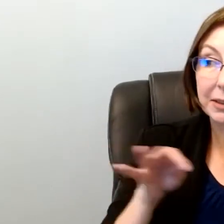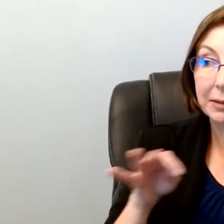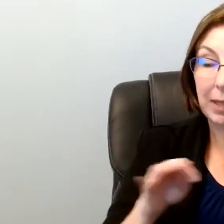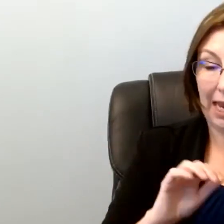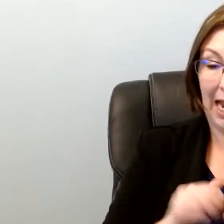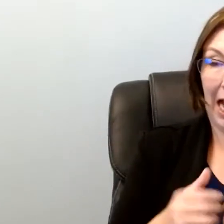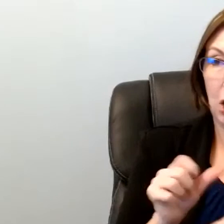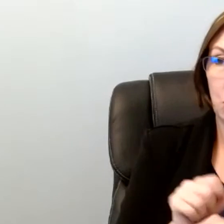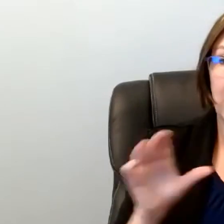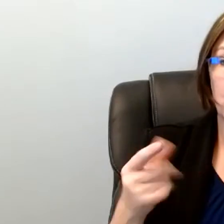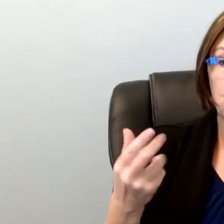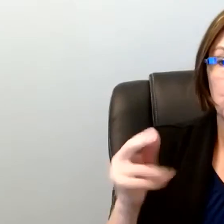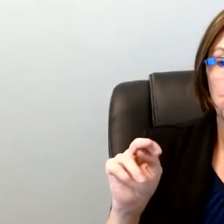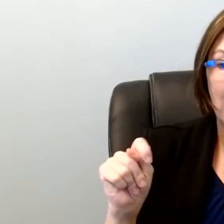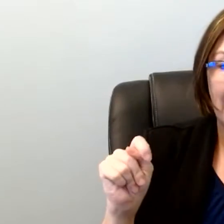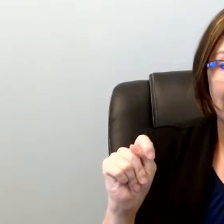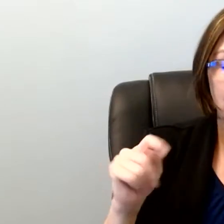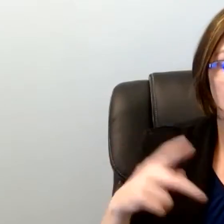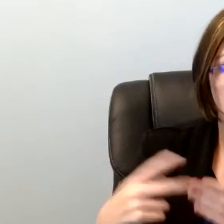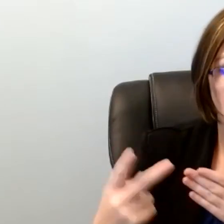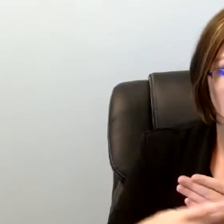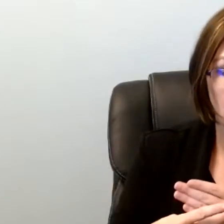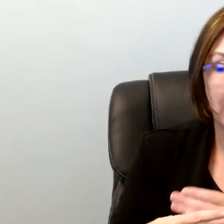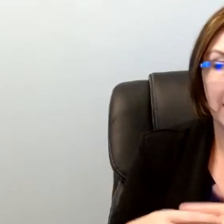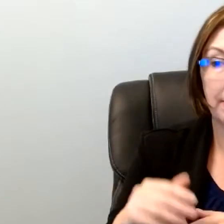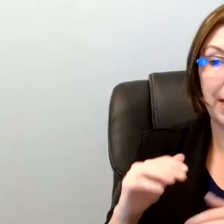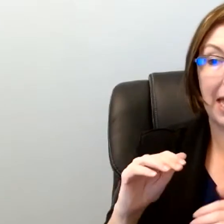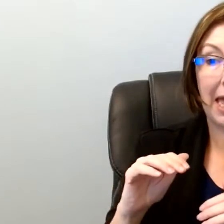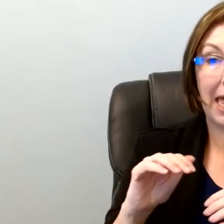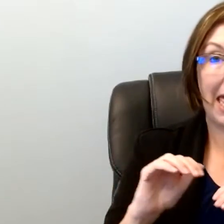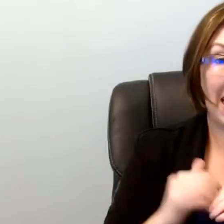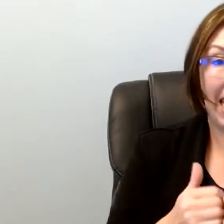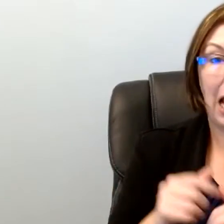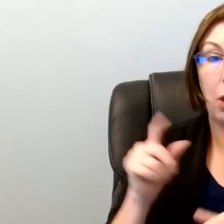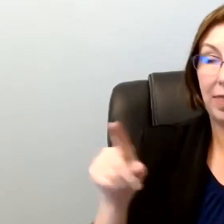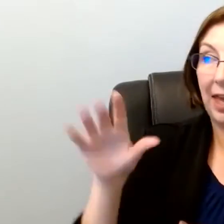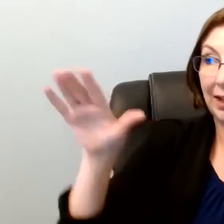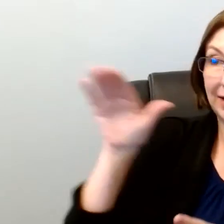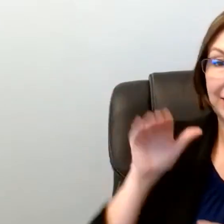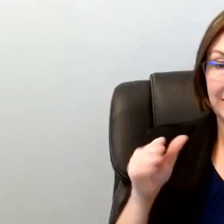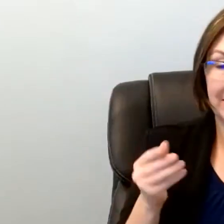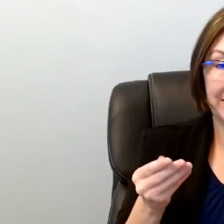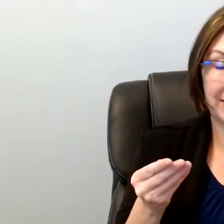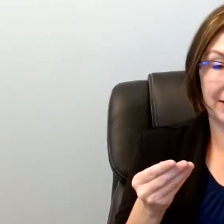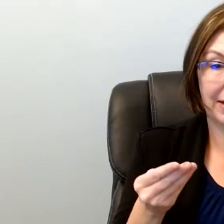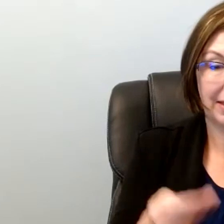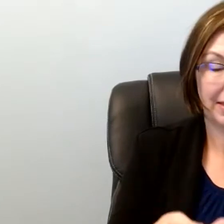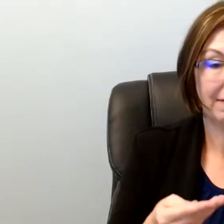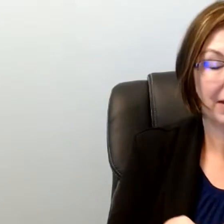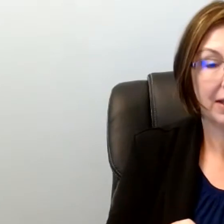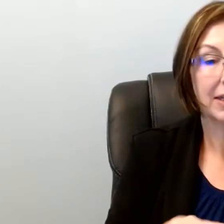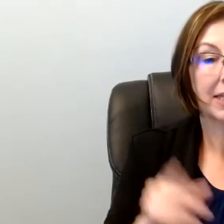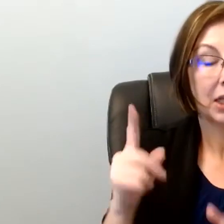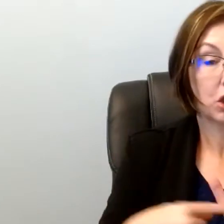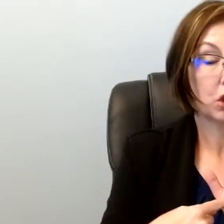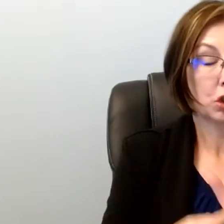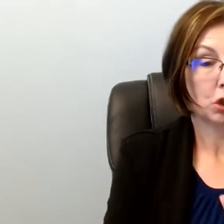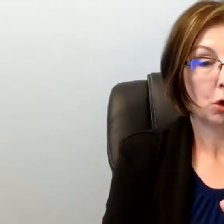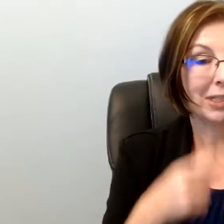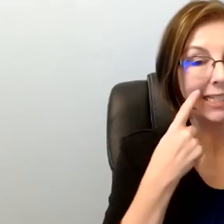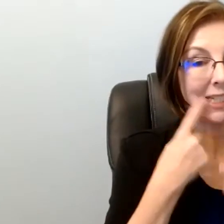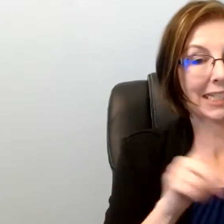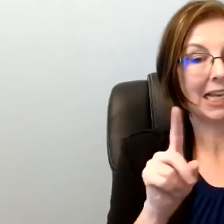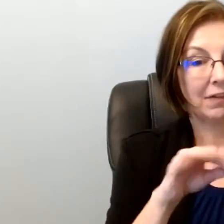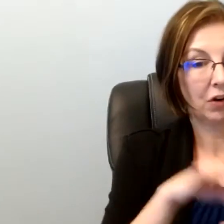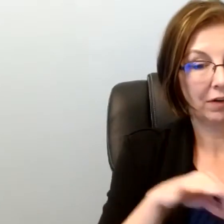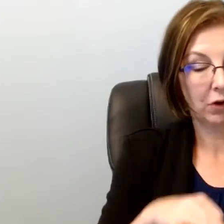programs, Information Clearinghouse, and most recent Clearinghouse Award winners, the Clearies, a program that showcases initiatives in accessible voting.